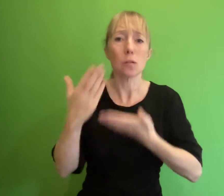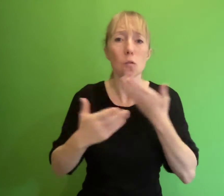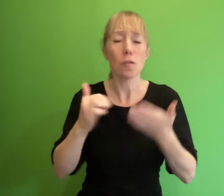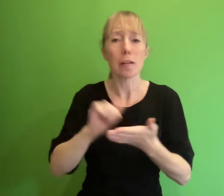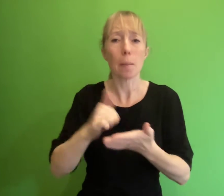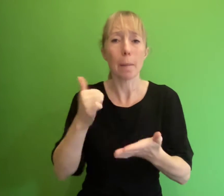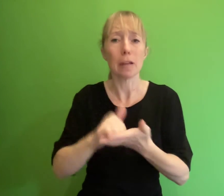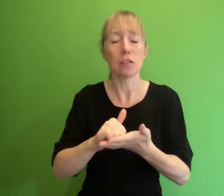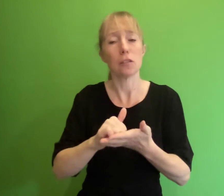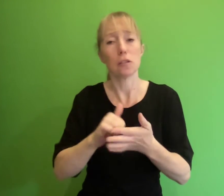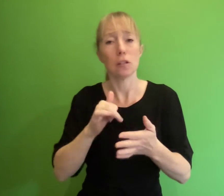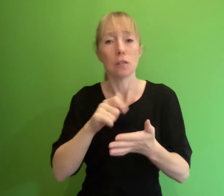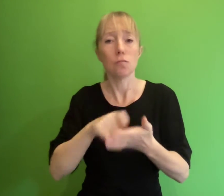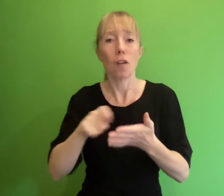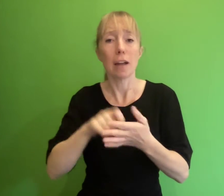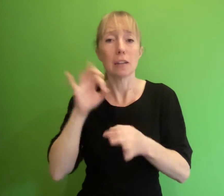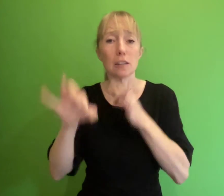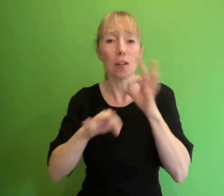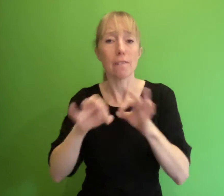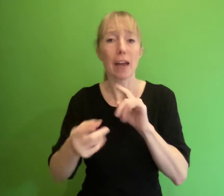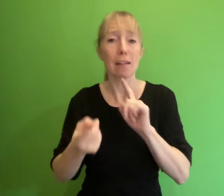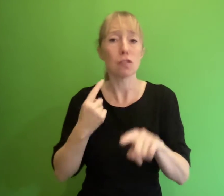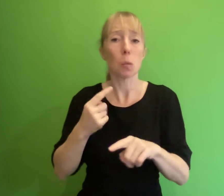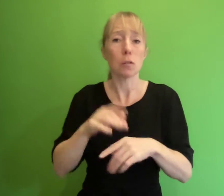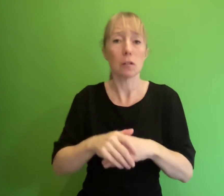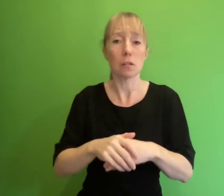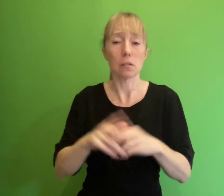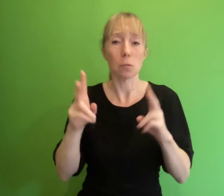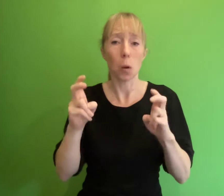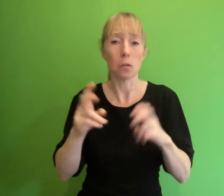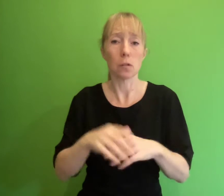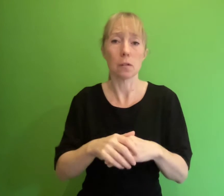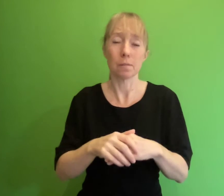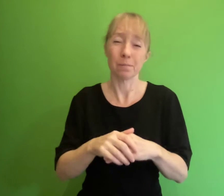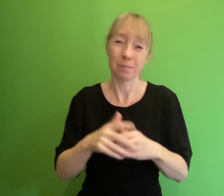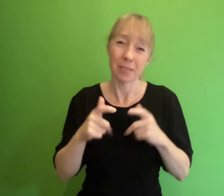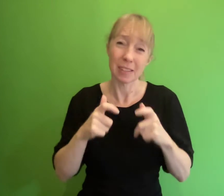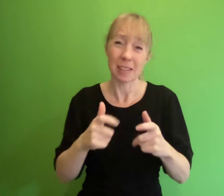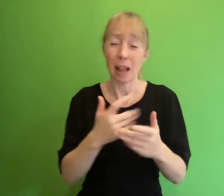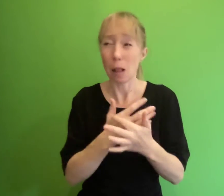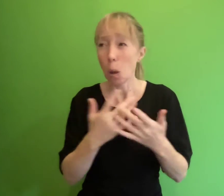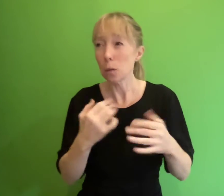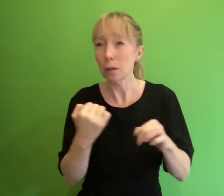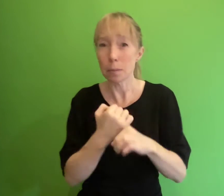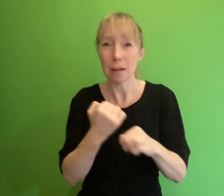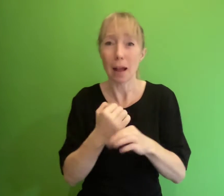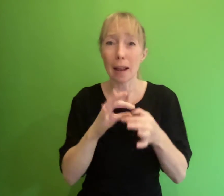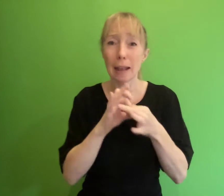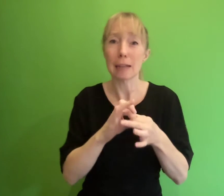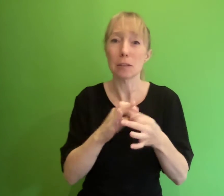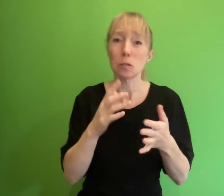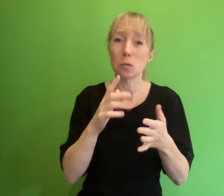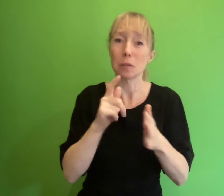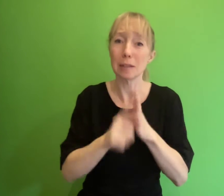respondent. Still a lot to be done around getting disabled authors published. Who actually gets